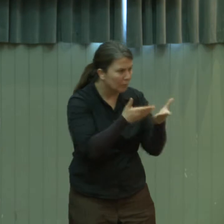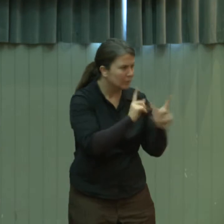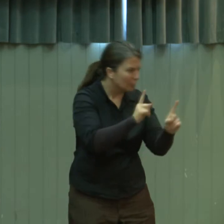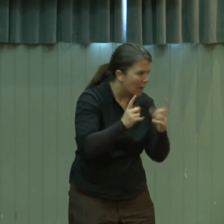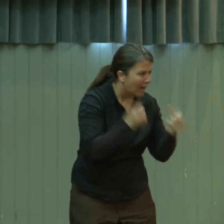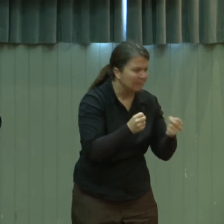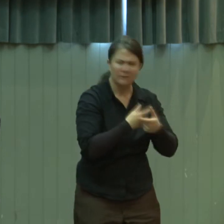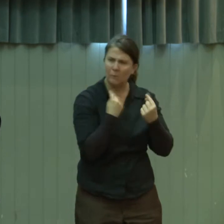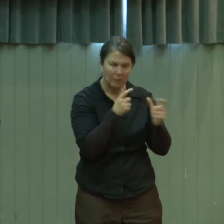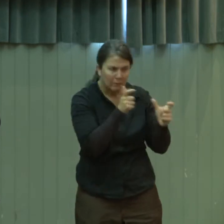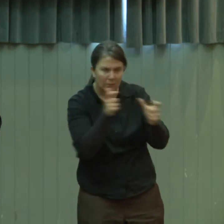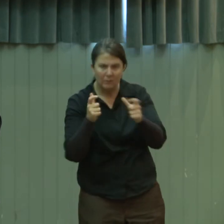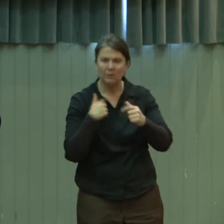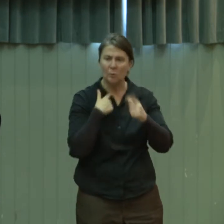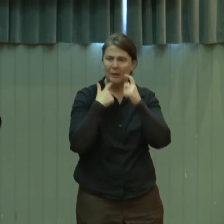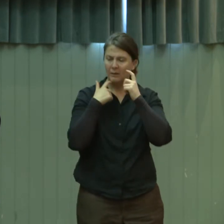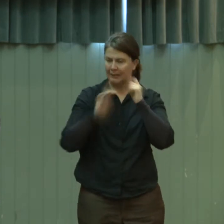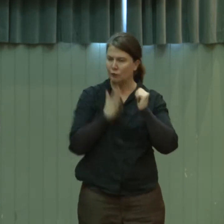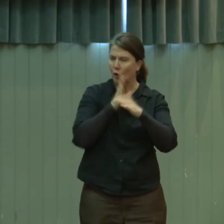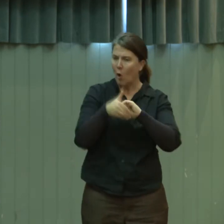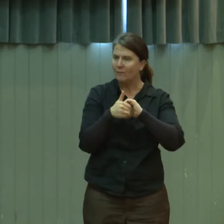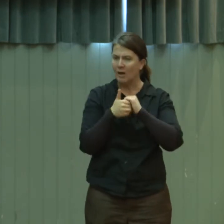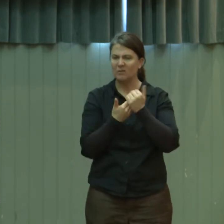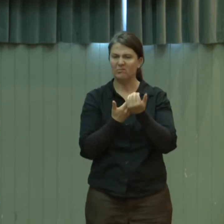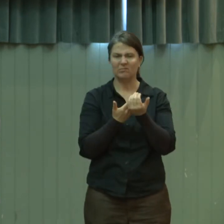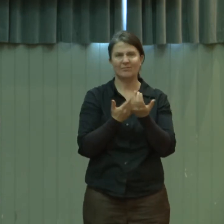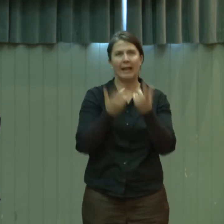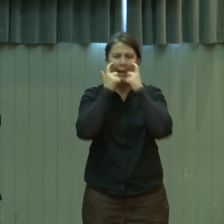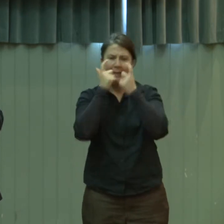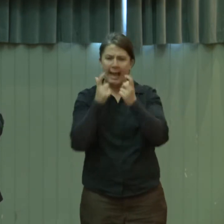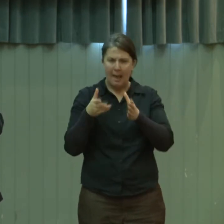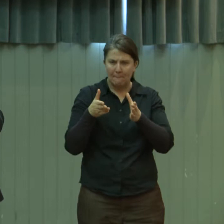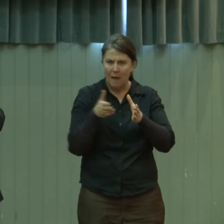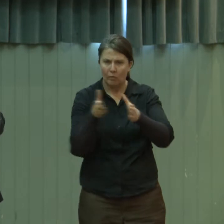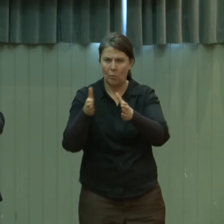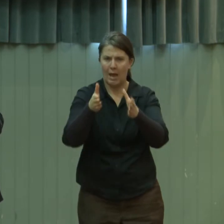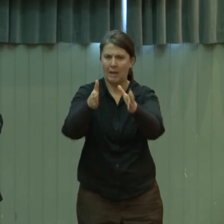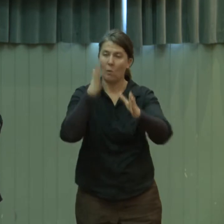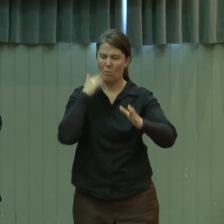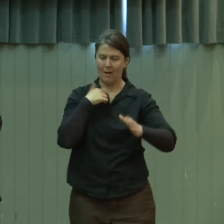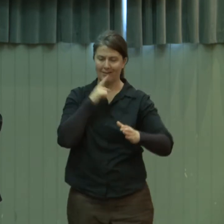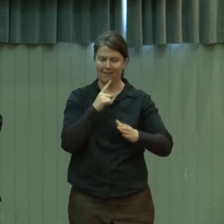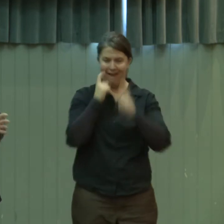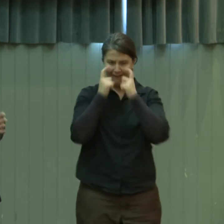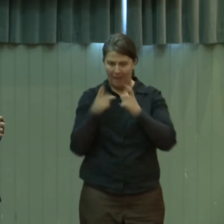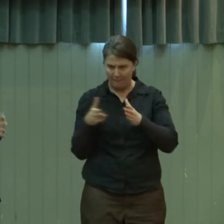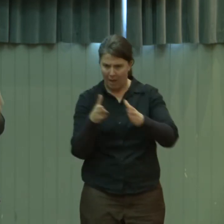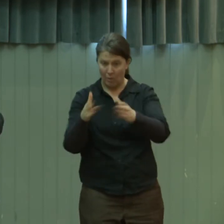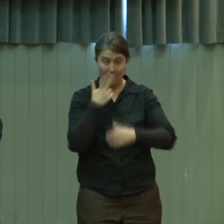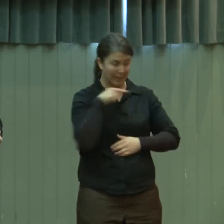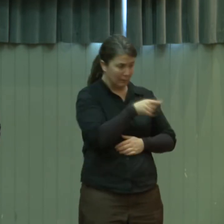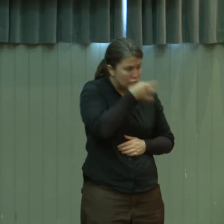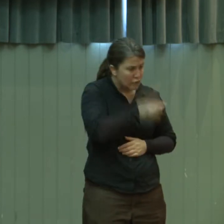So we're very interested in care pathways. By care pathways, I mean, if a child has a particular difficulty, where do they